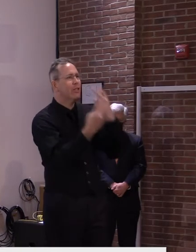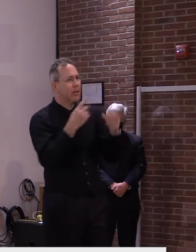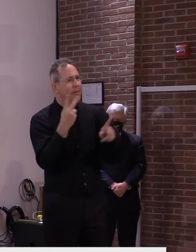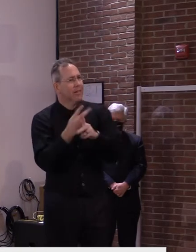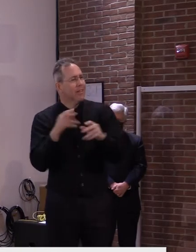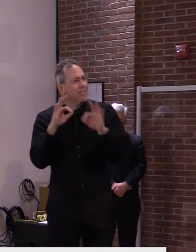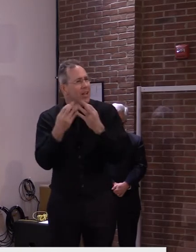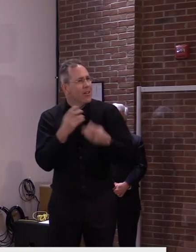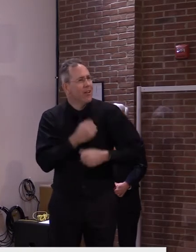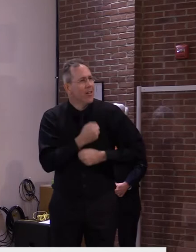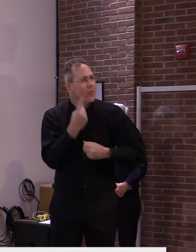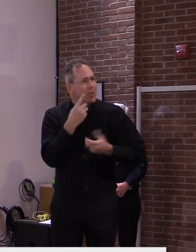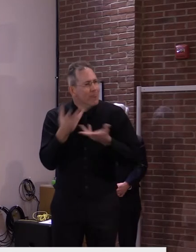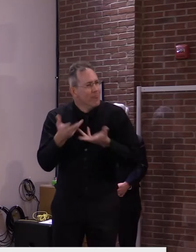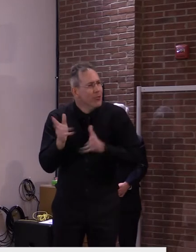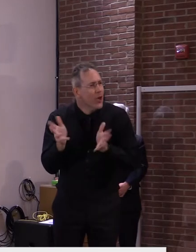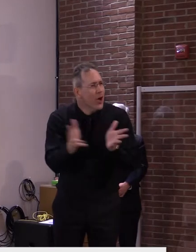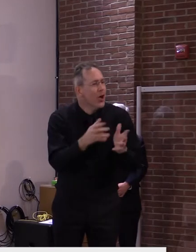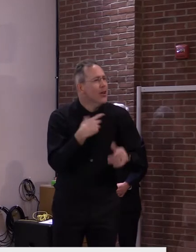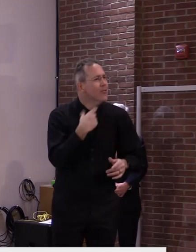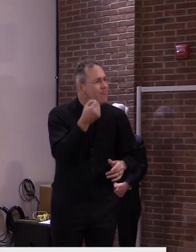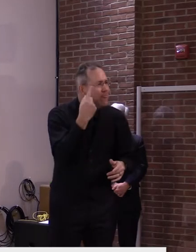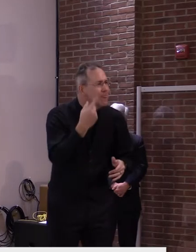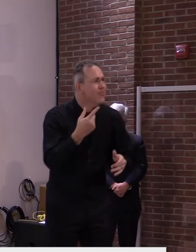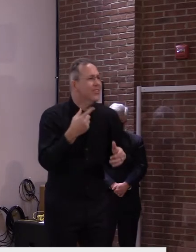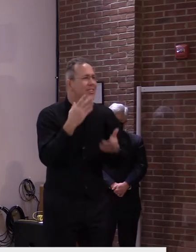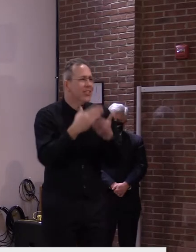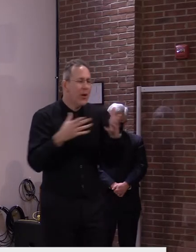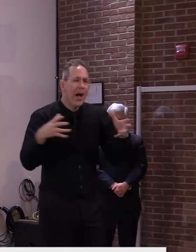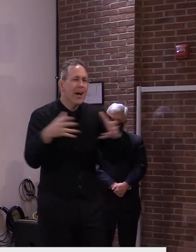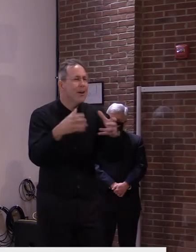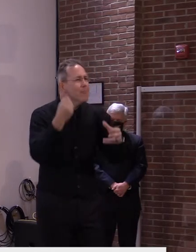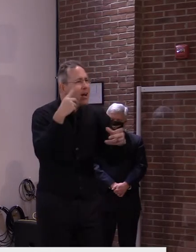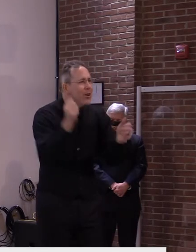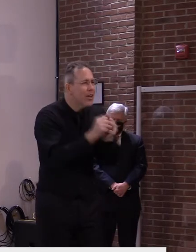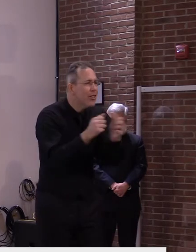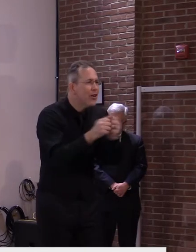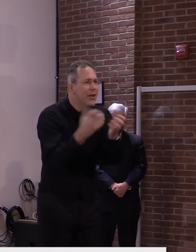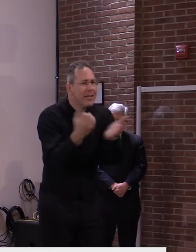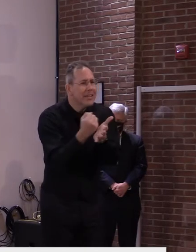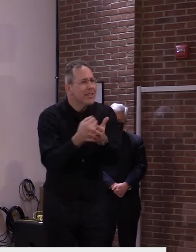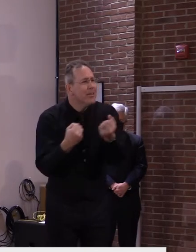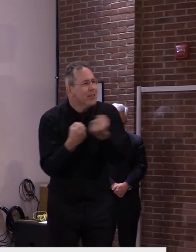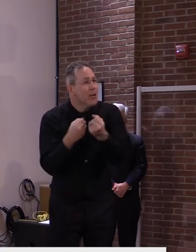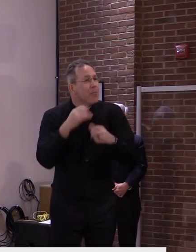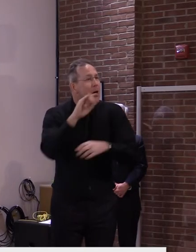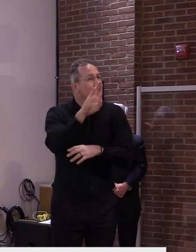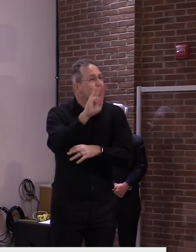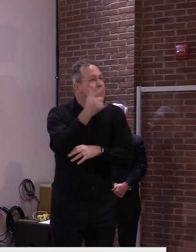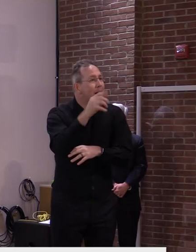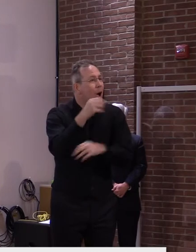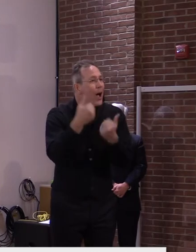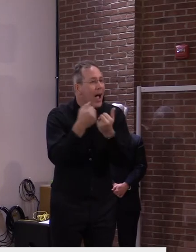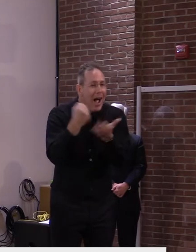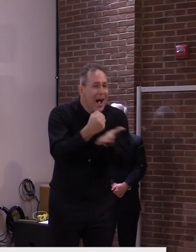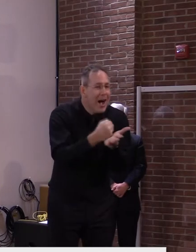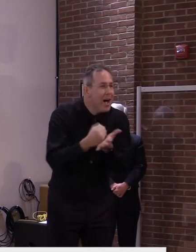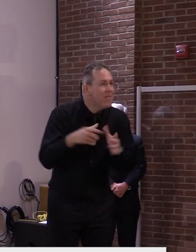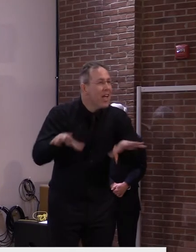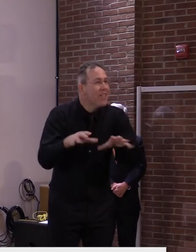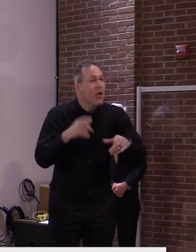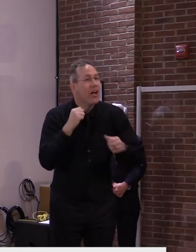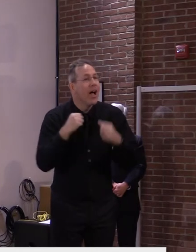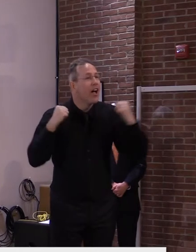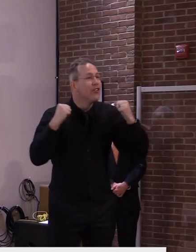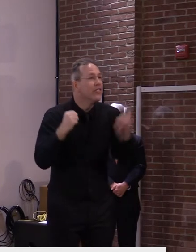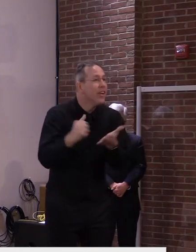community dining kind of thing or game room or what have you, social events, things of that sort at these